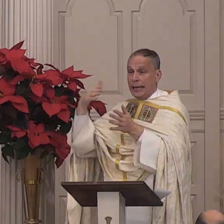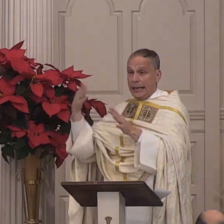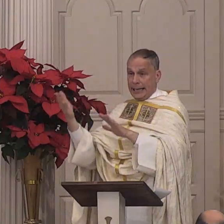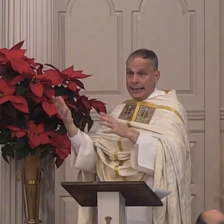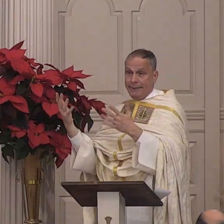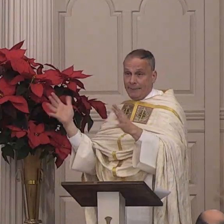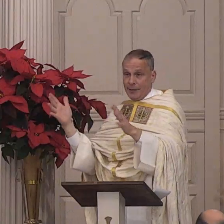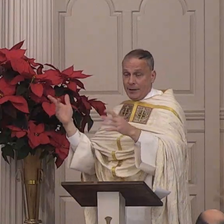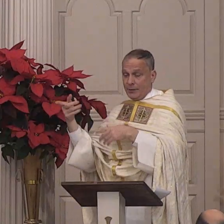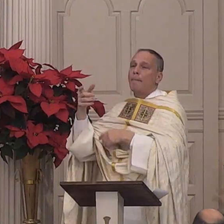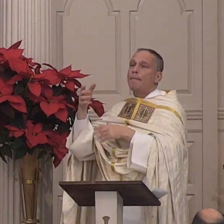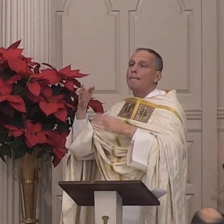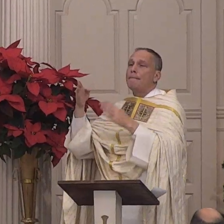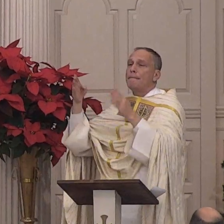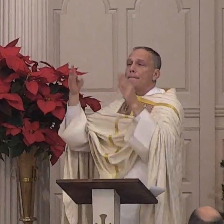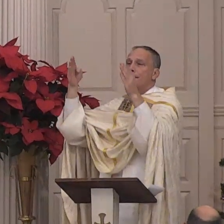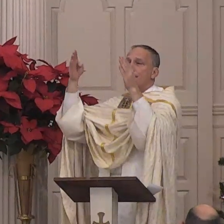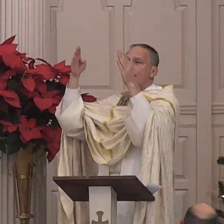And we pray